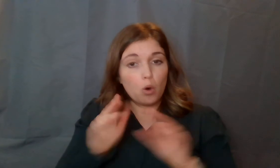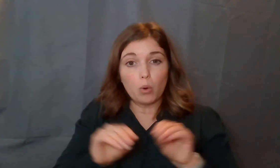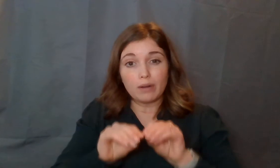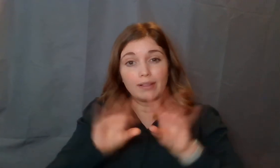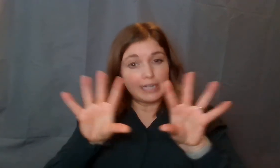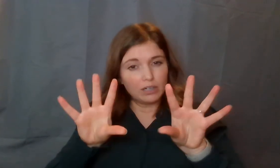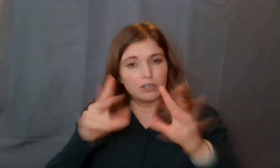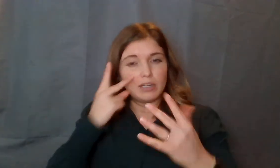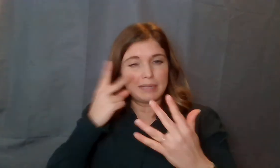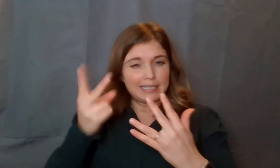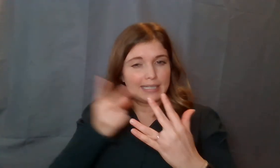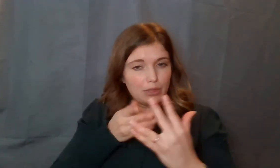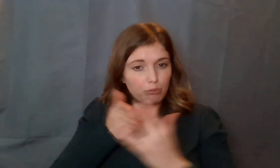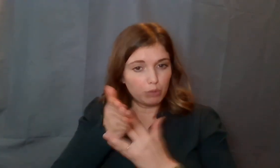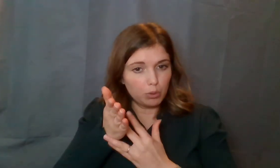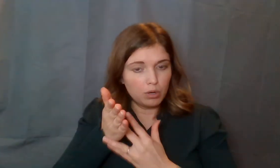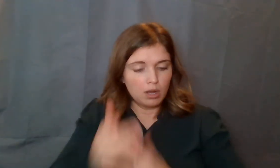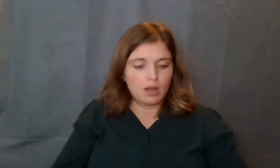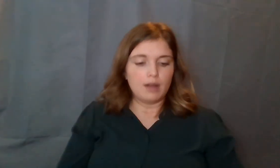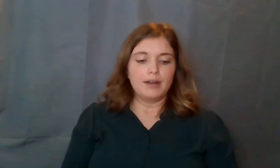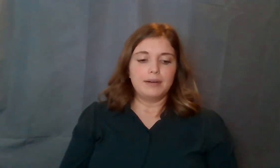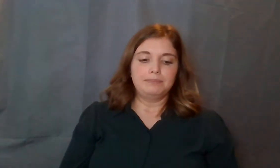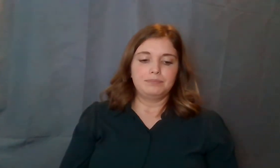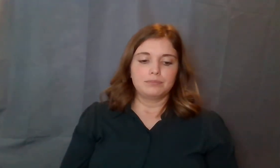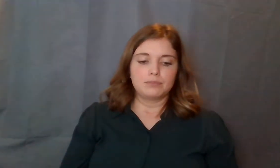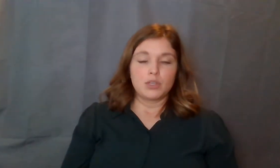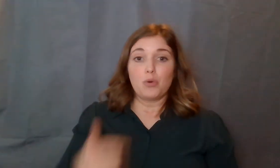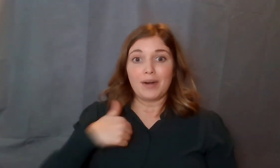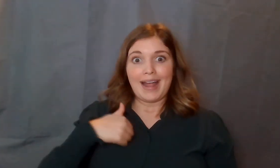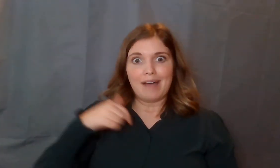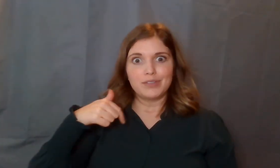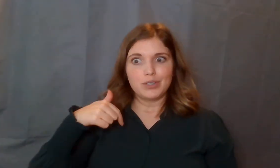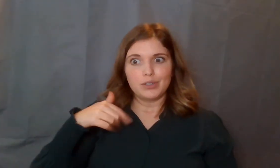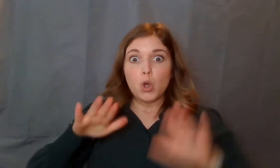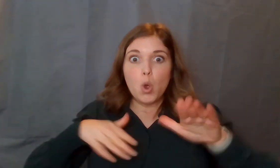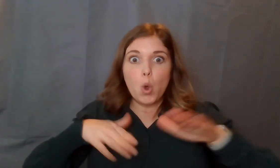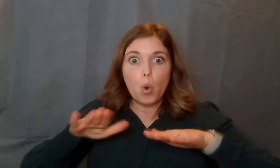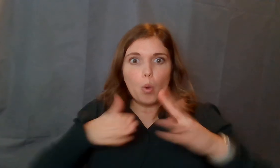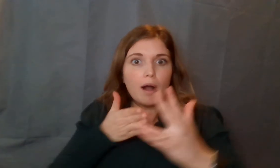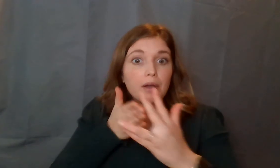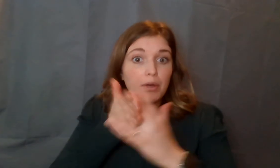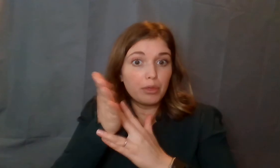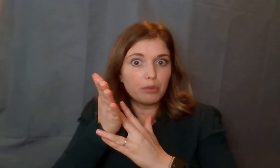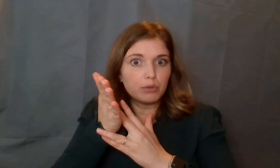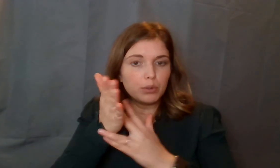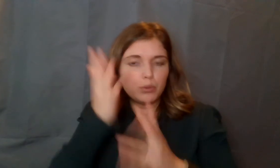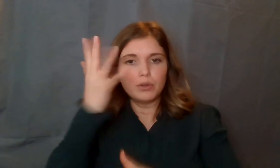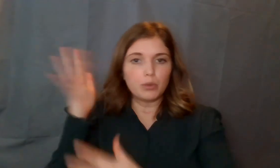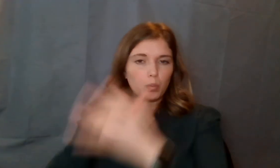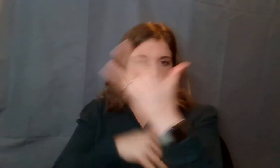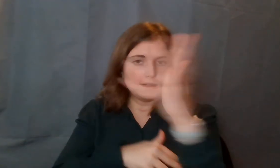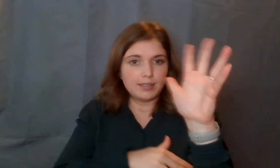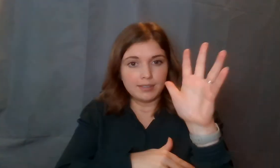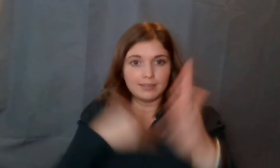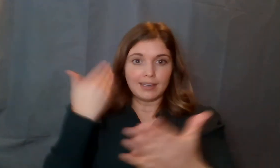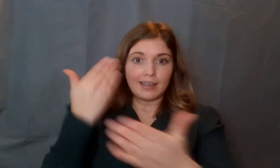or clear. It could be see-through. Or I have to walk through the woods to get